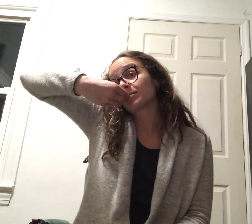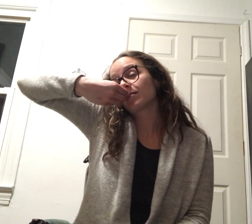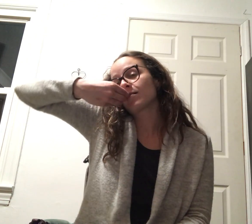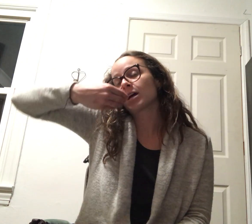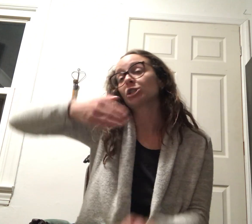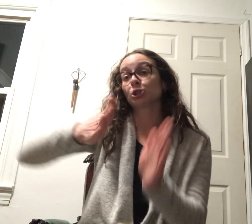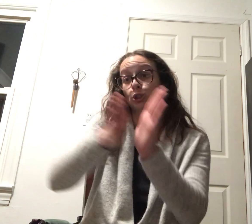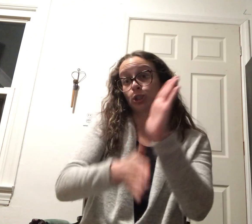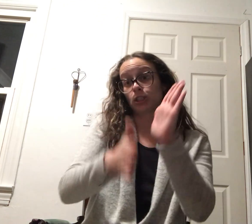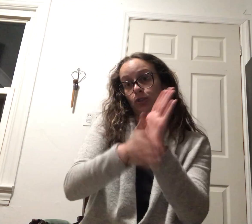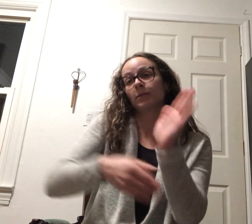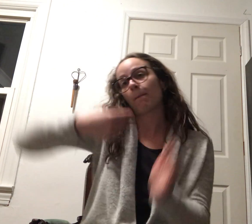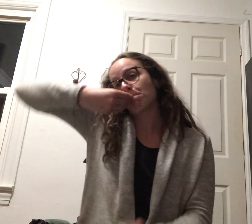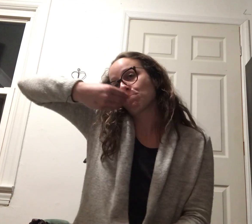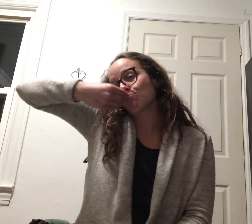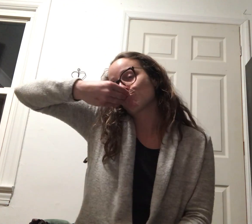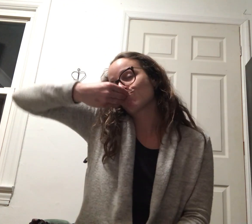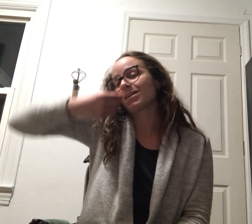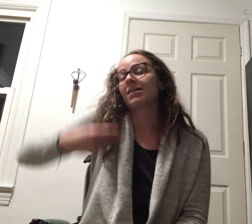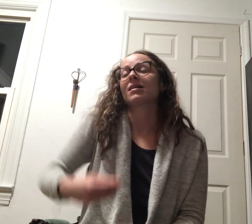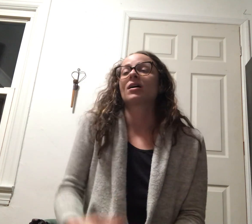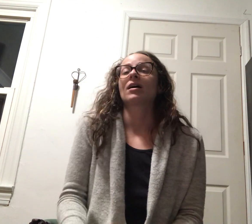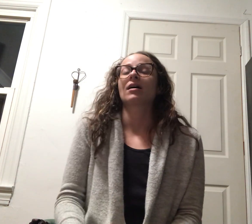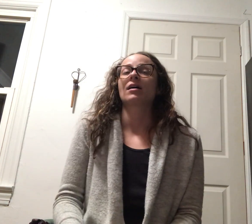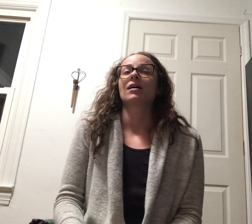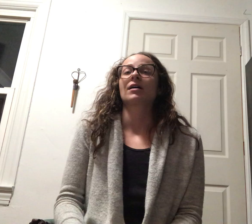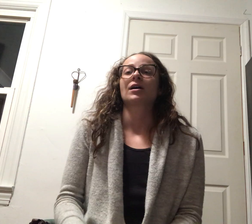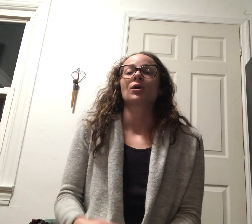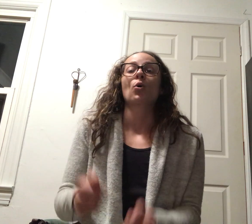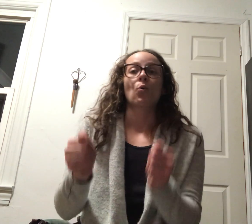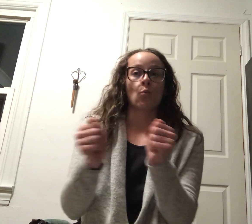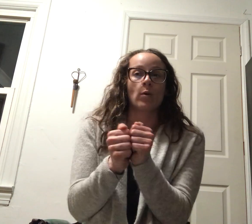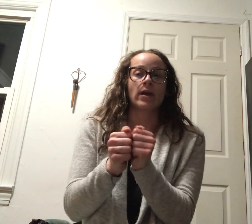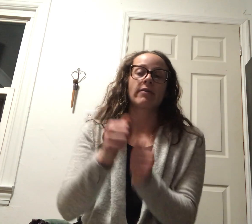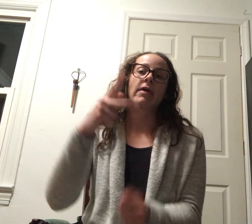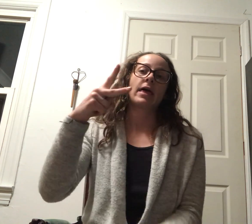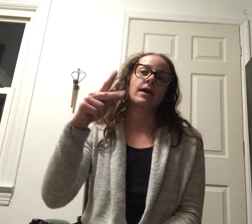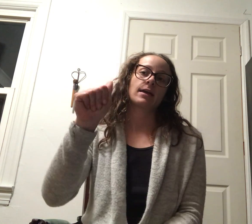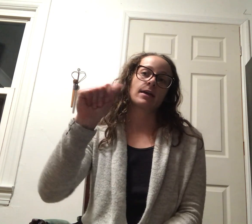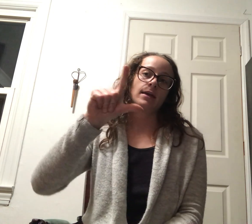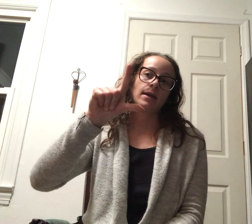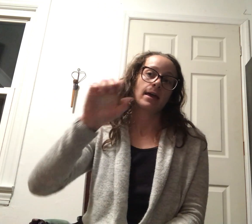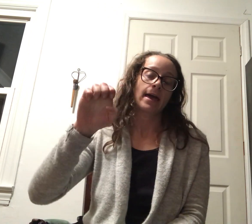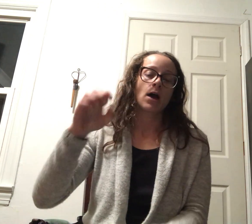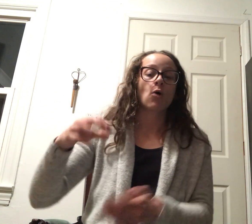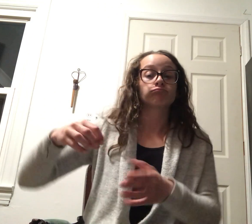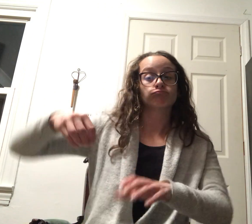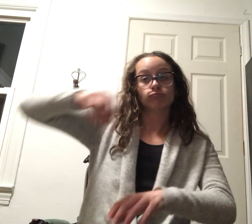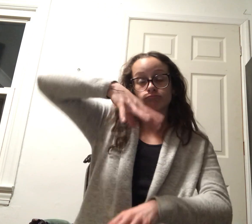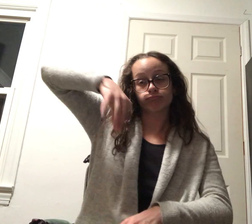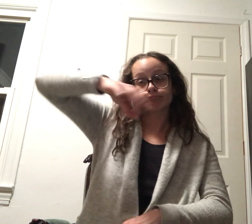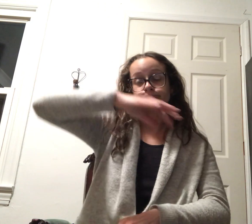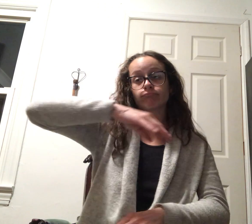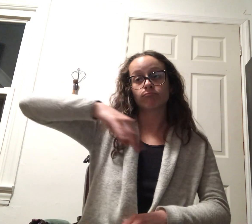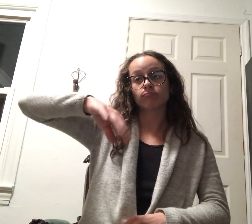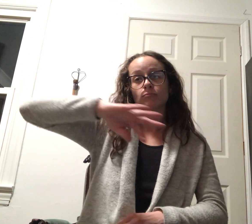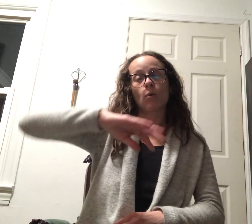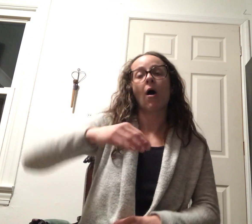and just like let that crisp up on top. Or we'll just have it sautéed it for breakfast with a side of egg